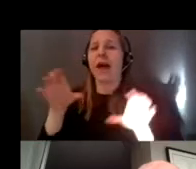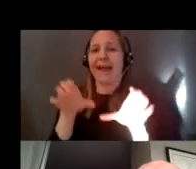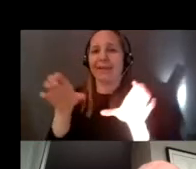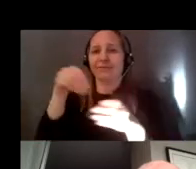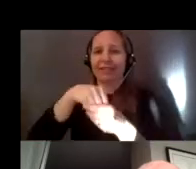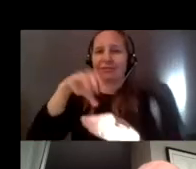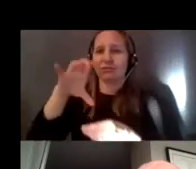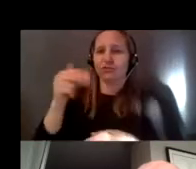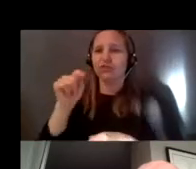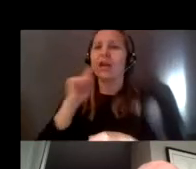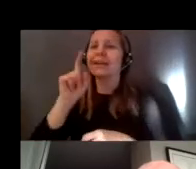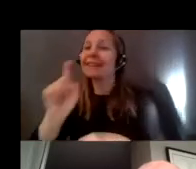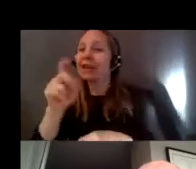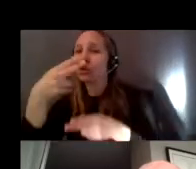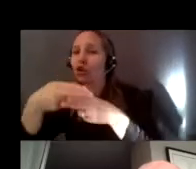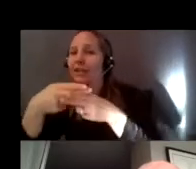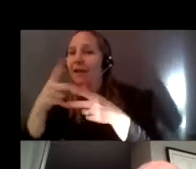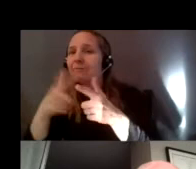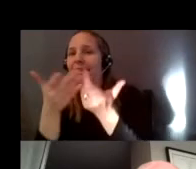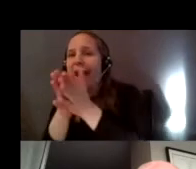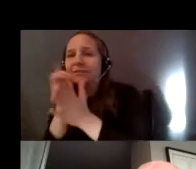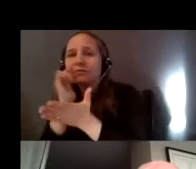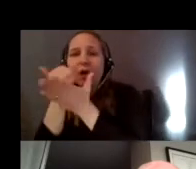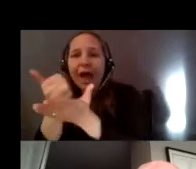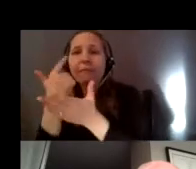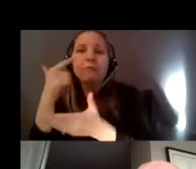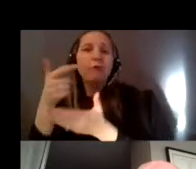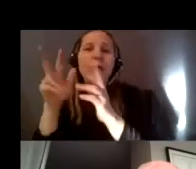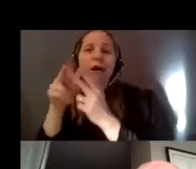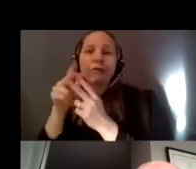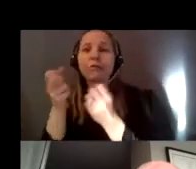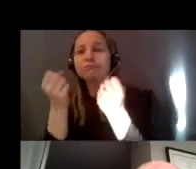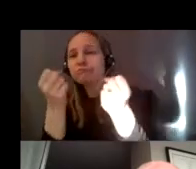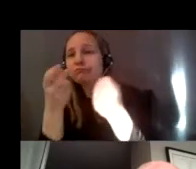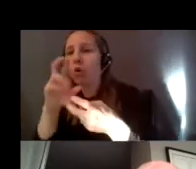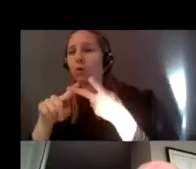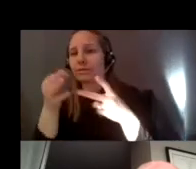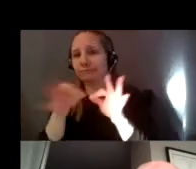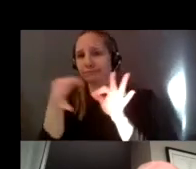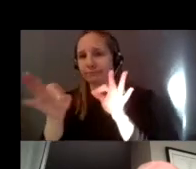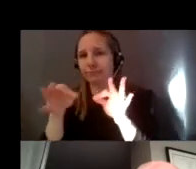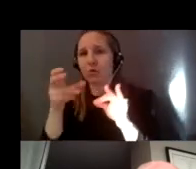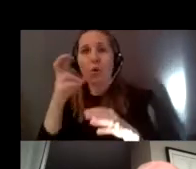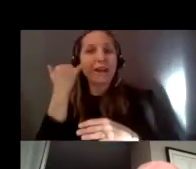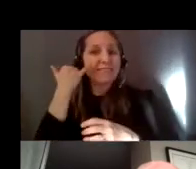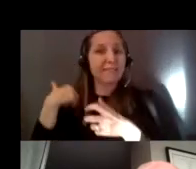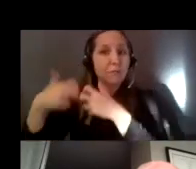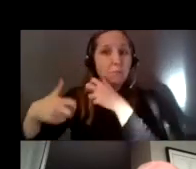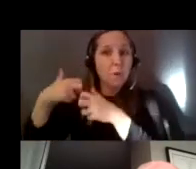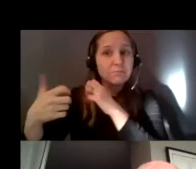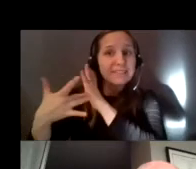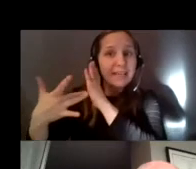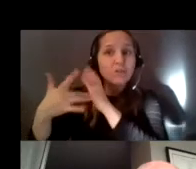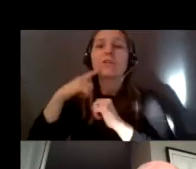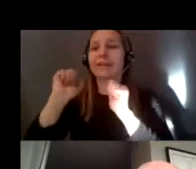would like get some tech help or help with ASL interpretation. And if you run into any technical difficulties,